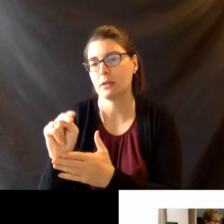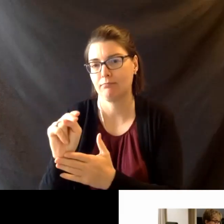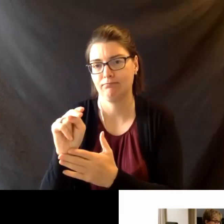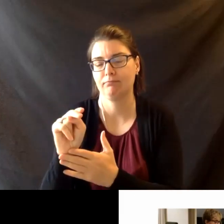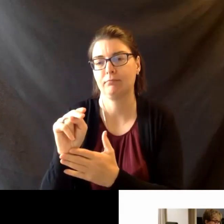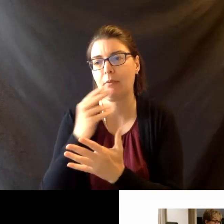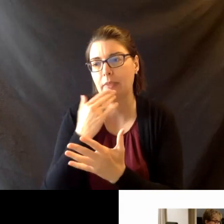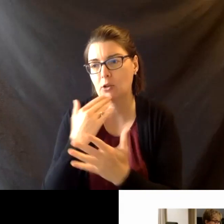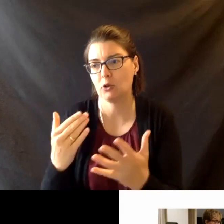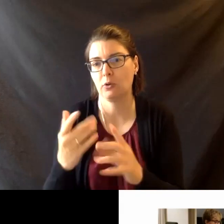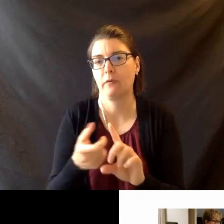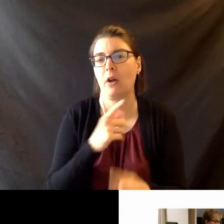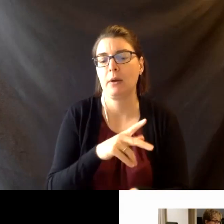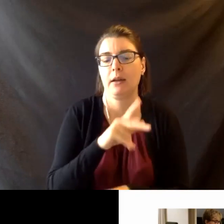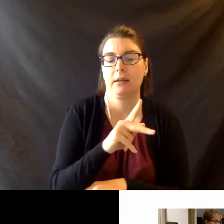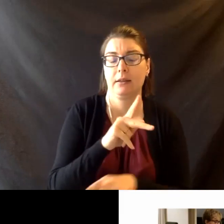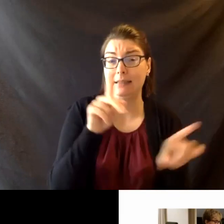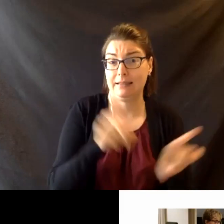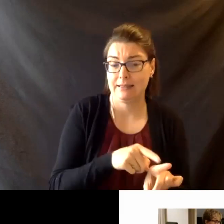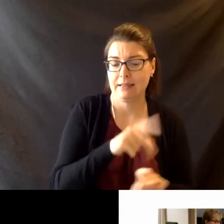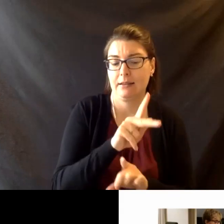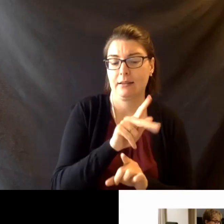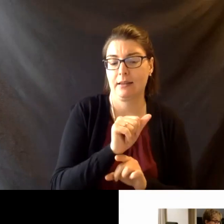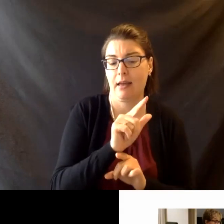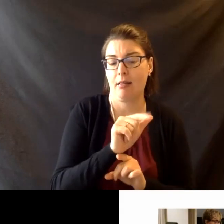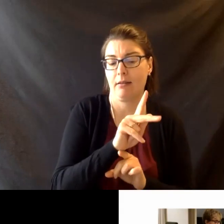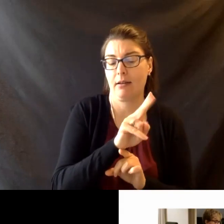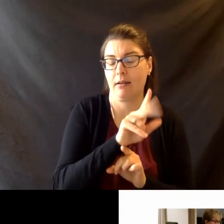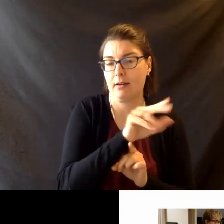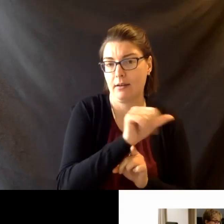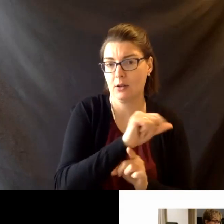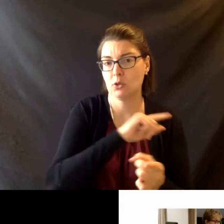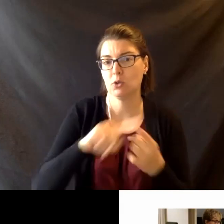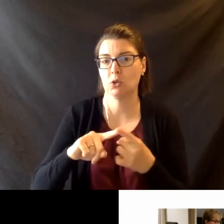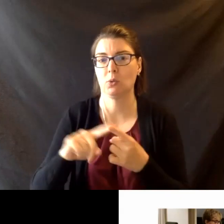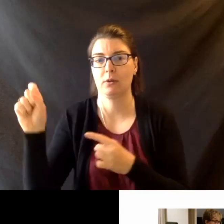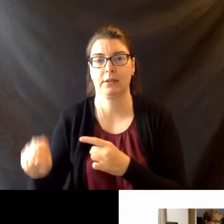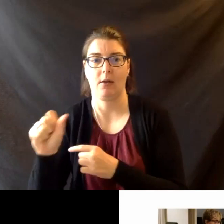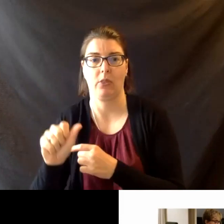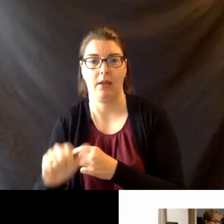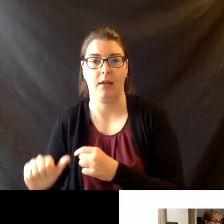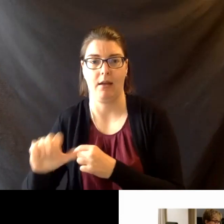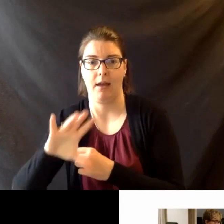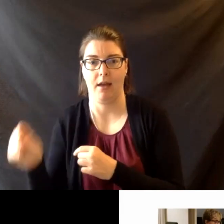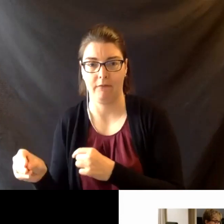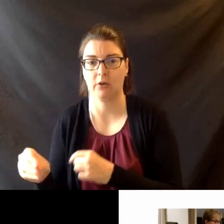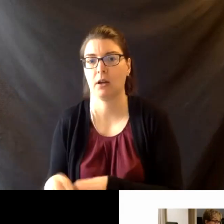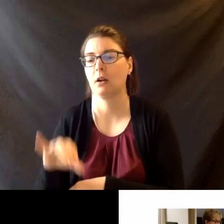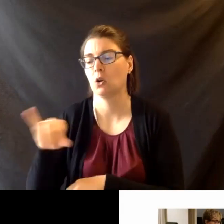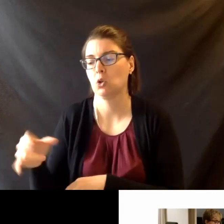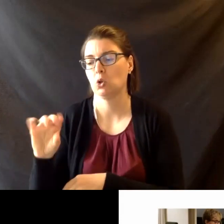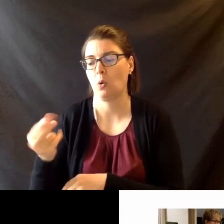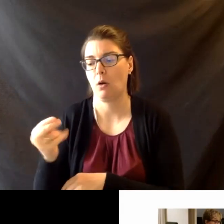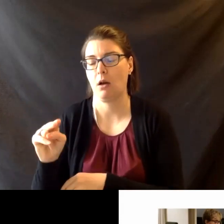from Calcutta to Johannesburg. In the slide you see here is another team, the research team that I currently lead at